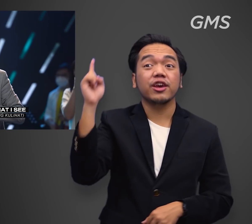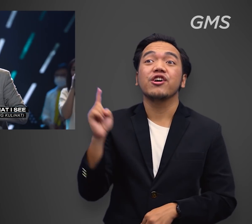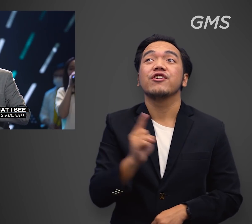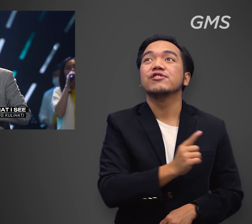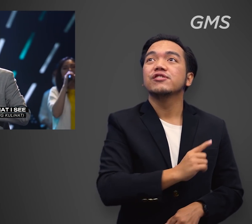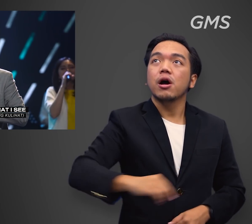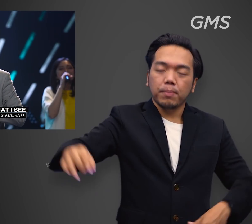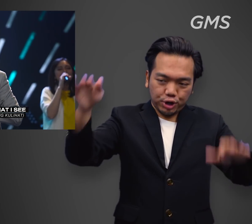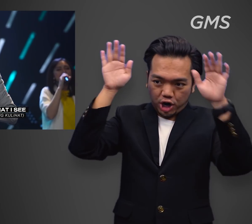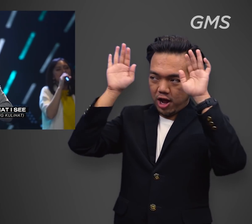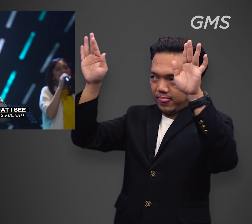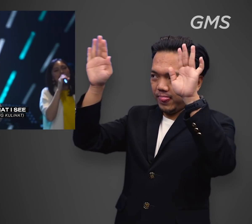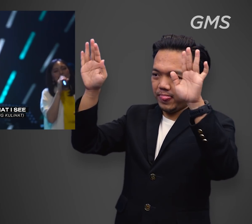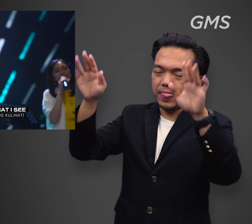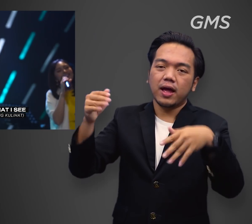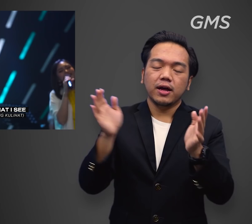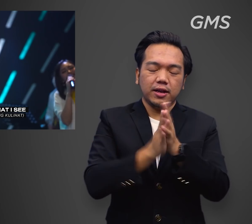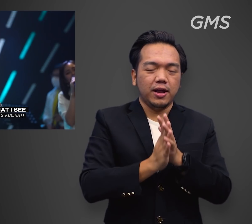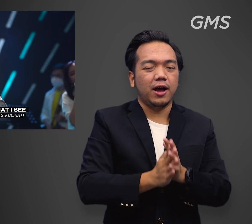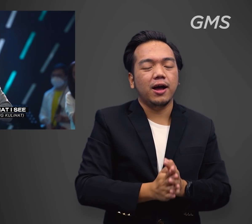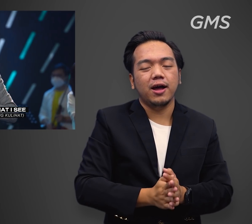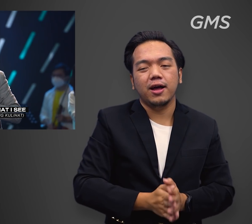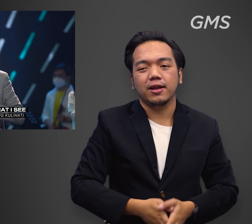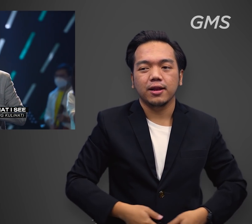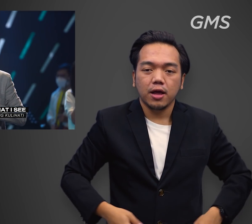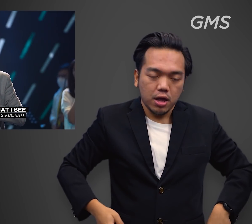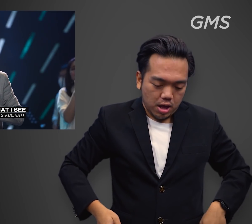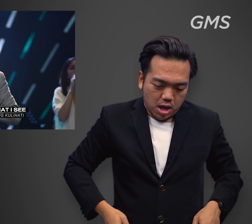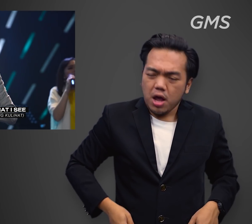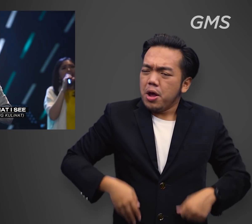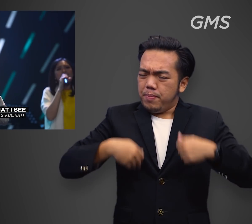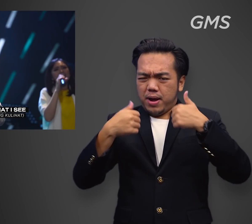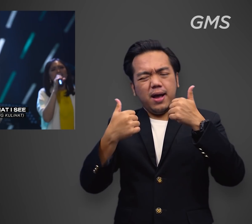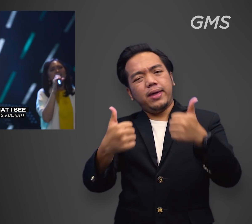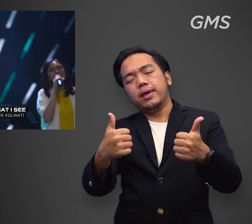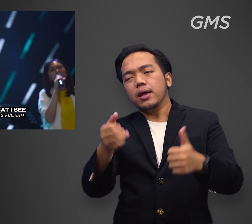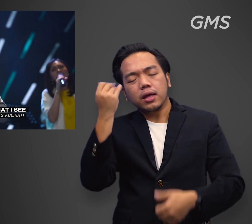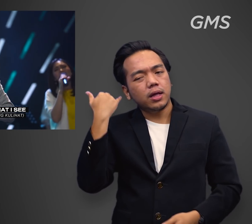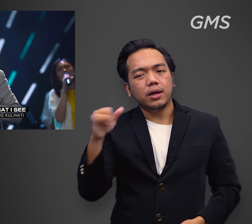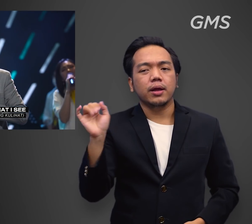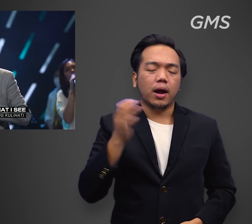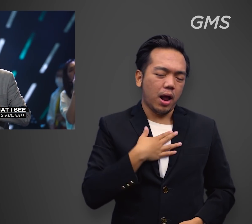Just grace and mercy that I